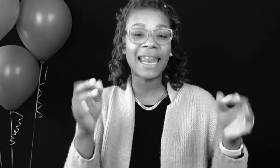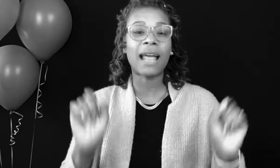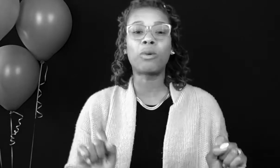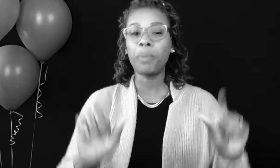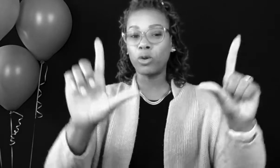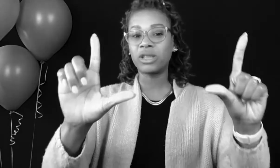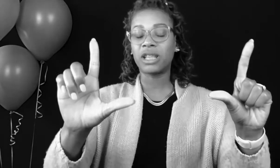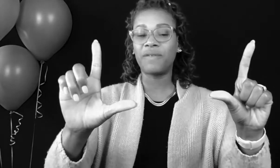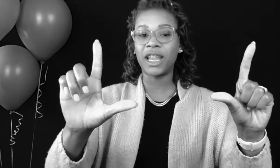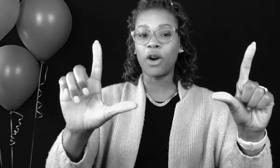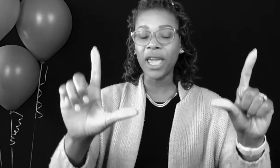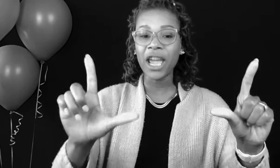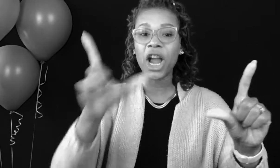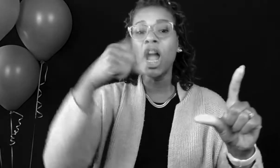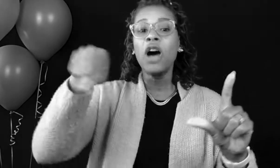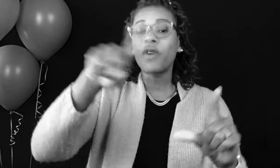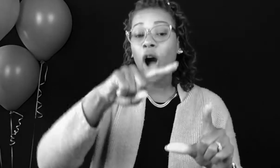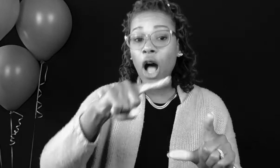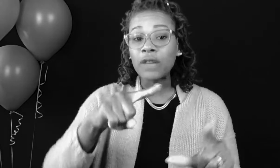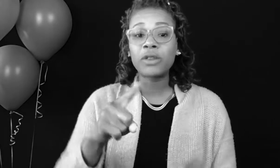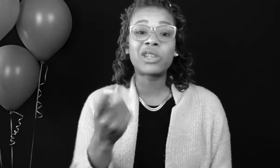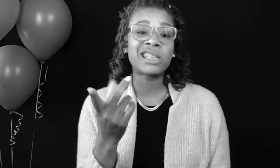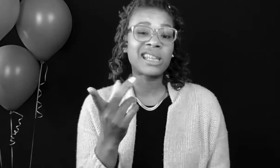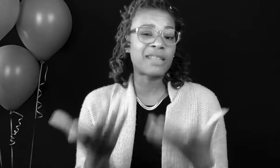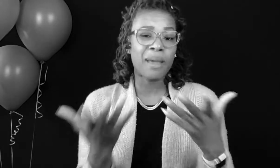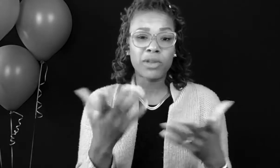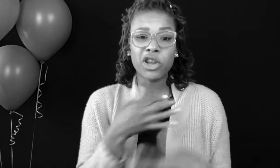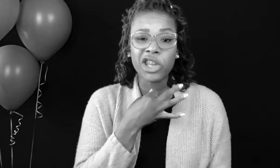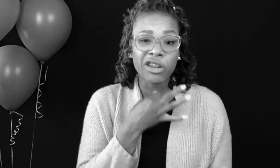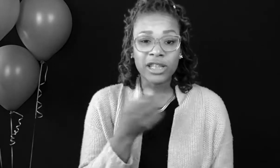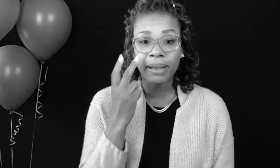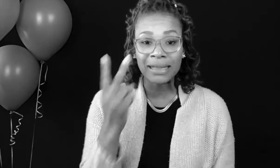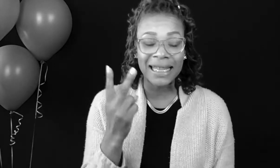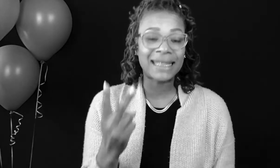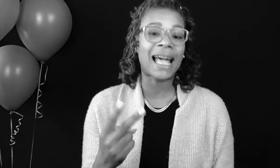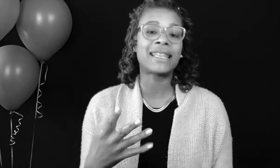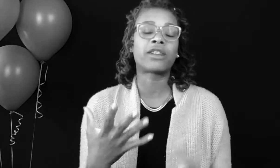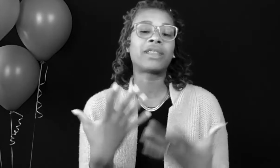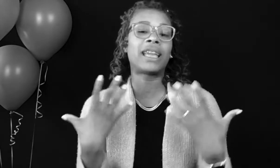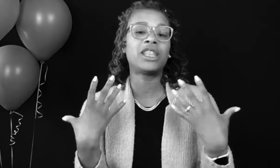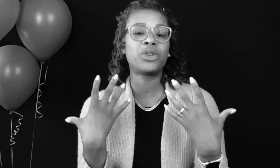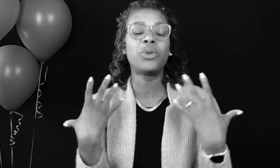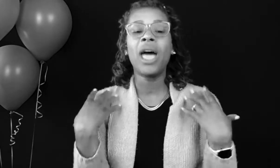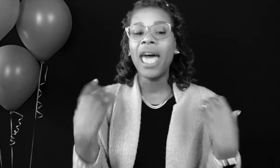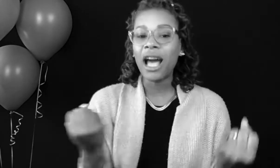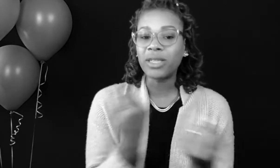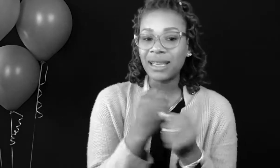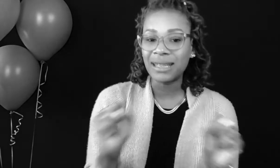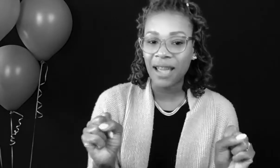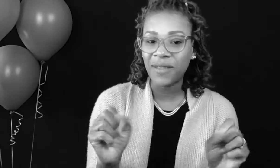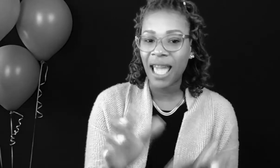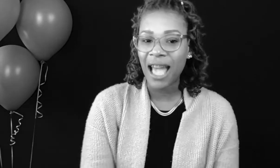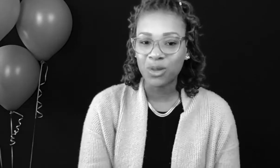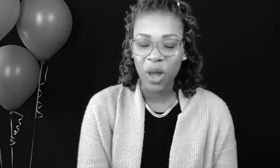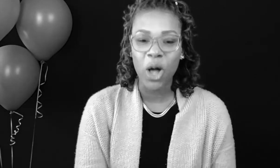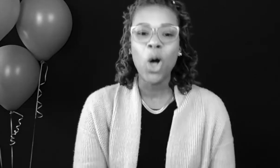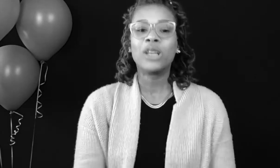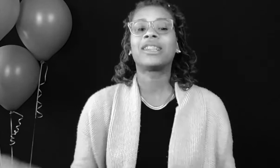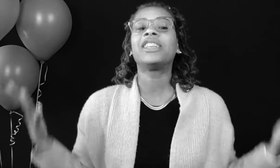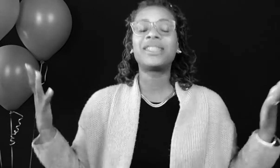would post the video here for all of you, just in case maybe you're curious about seeing signs that are related to health and safety as well. So let's dive